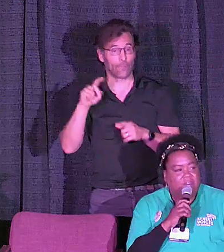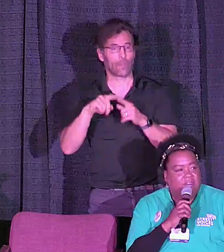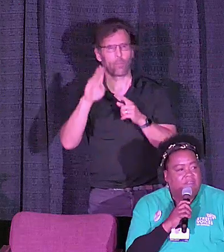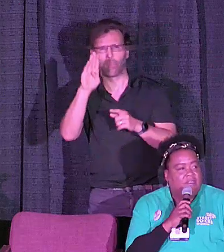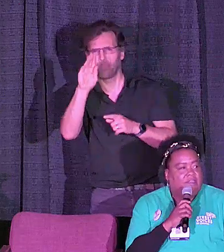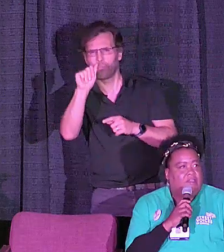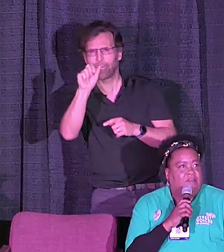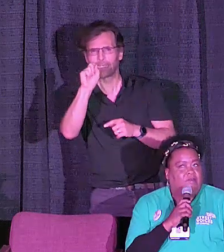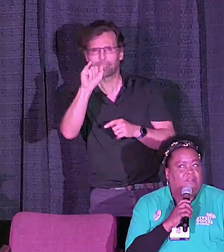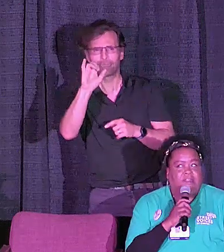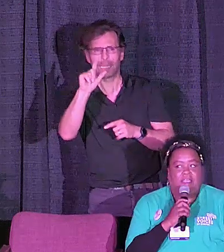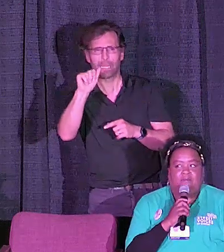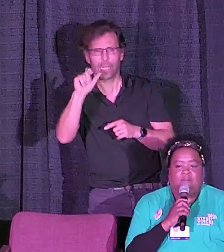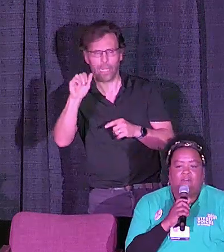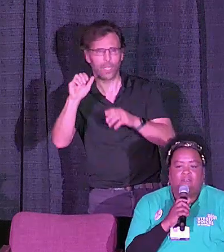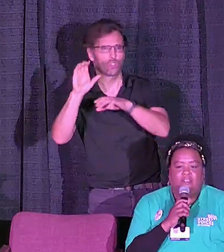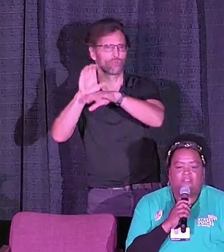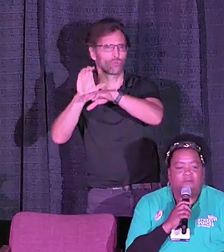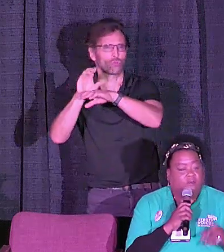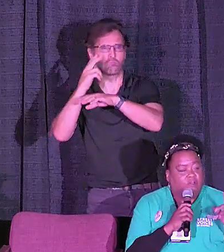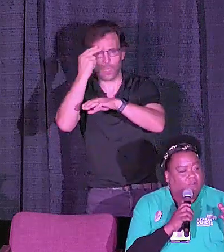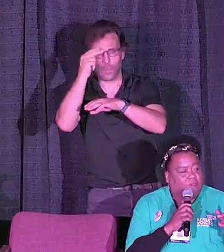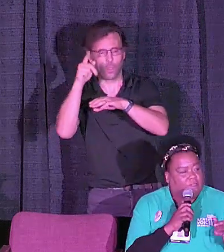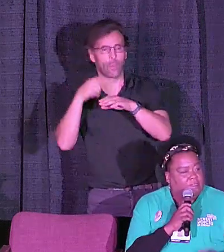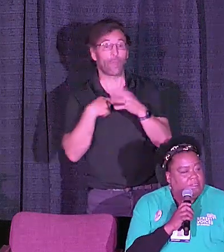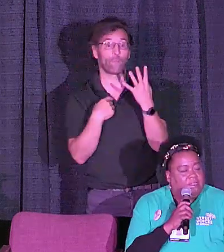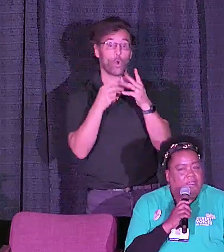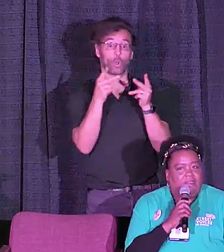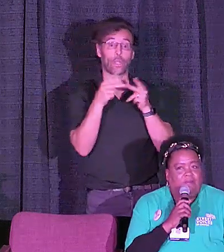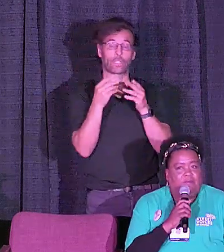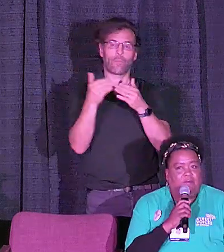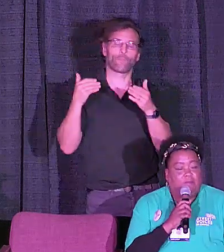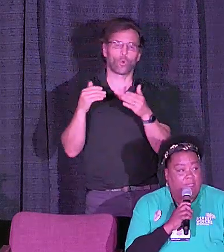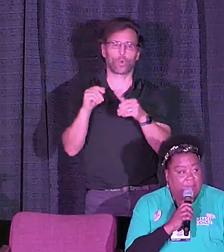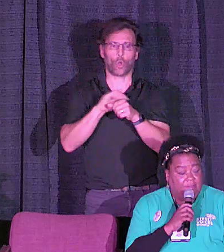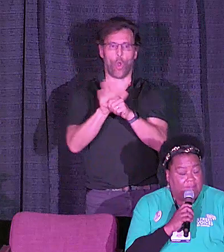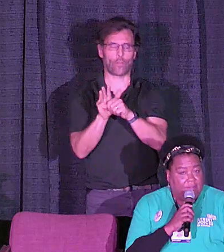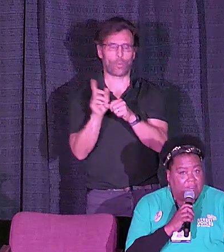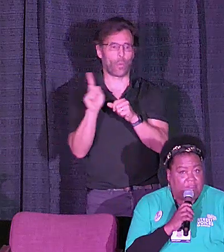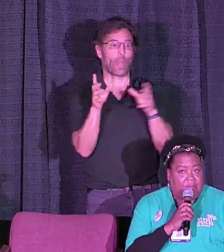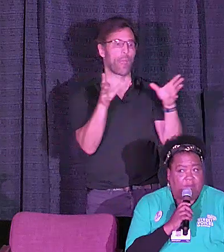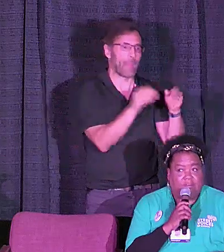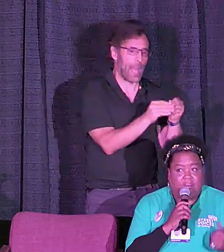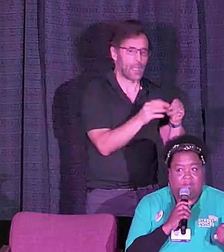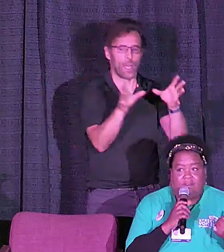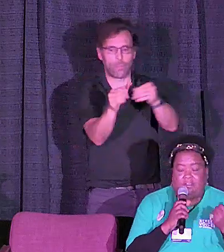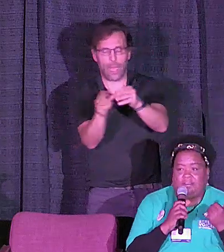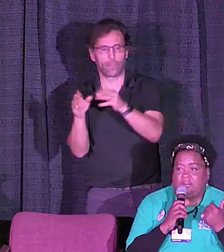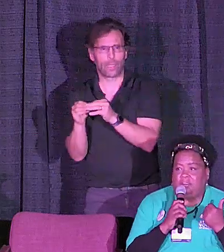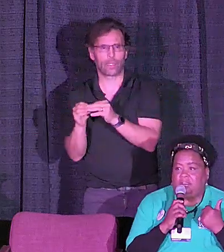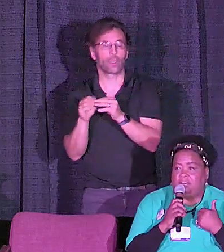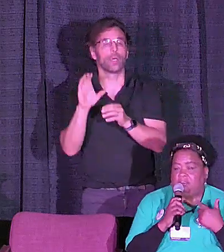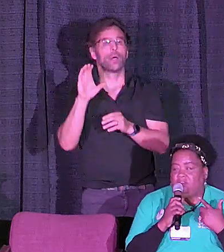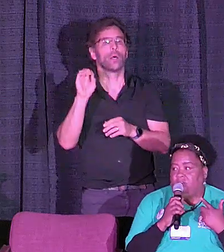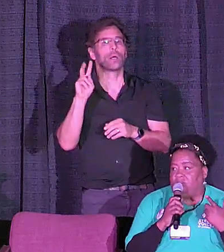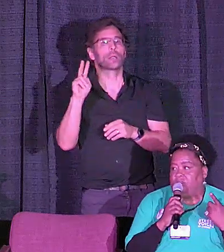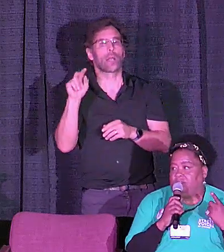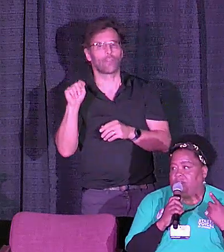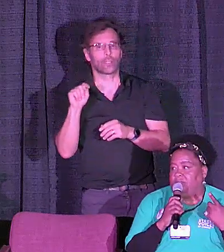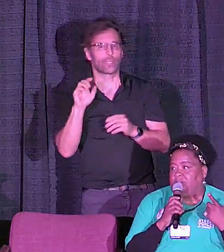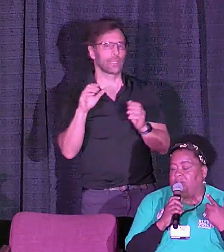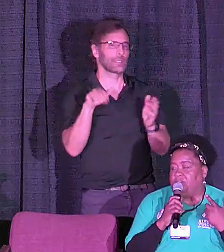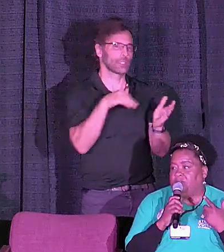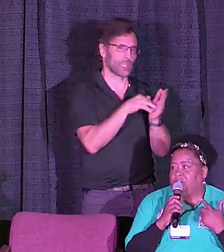Basilica. We did have four locations before COVID where we met. That was the Covenant, Central